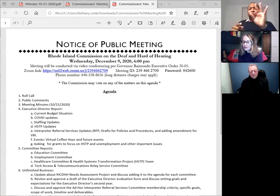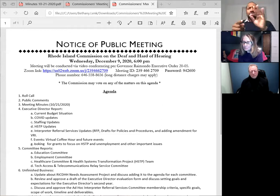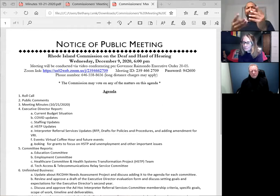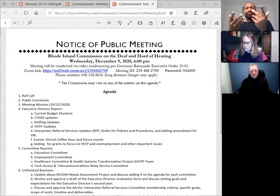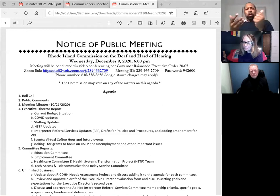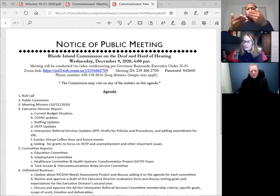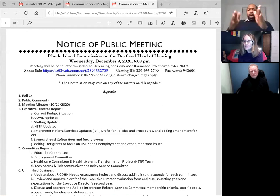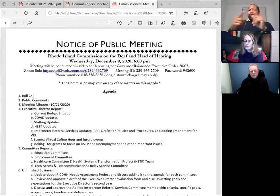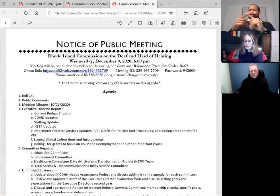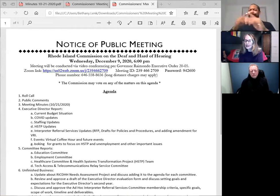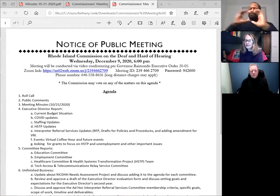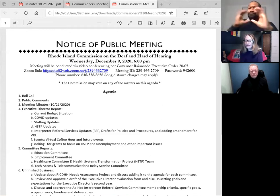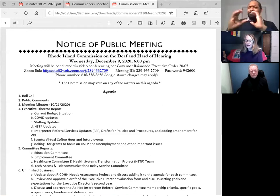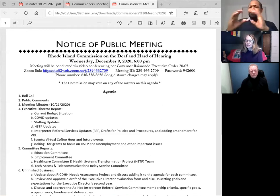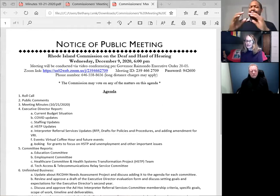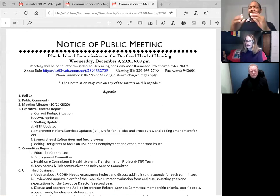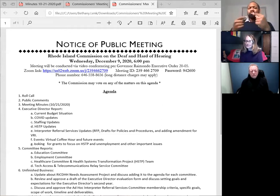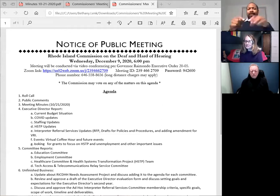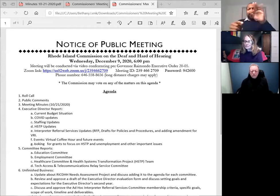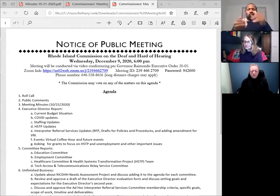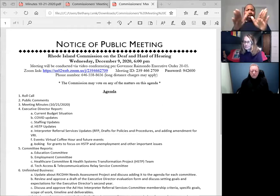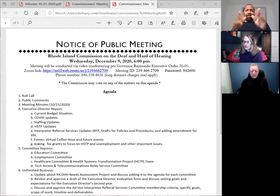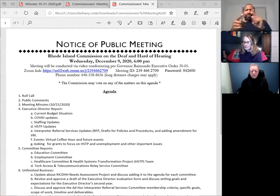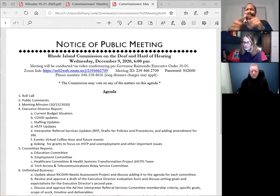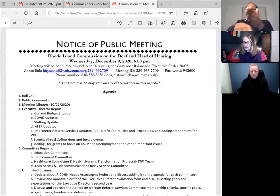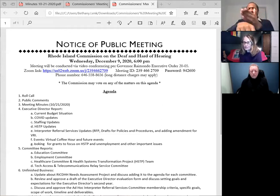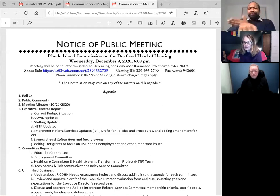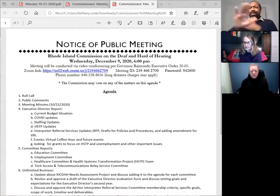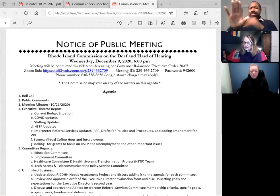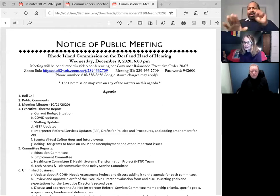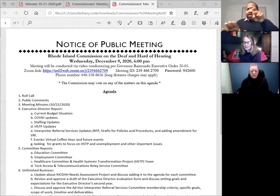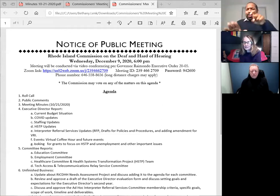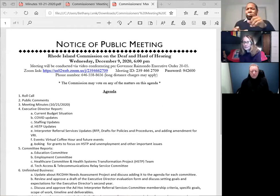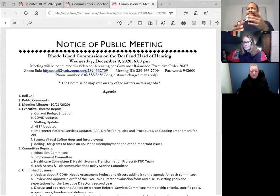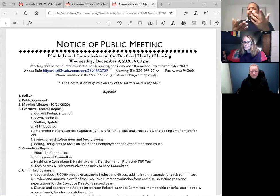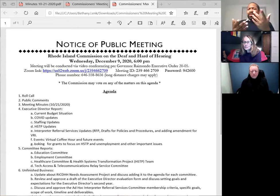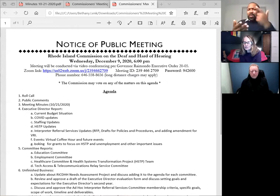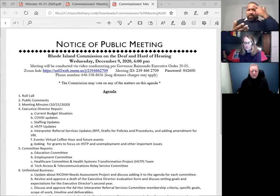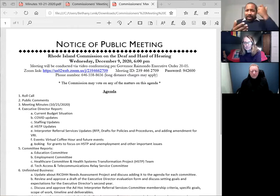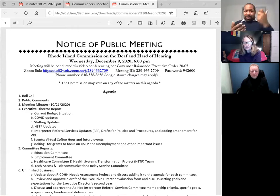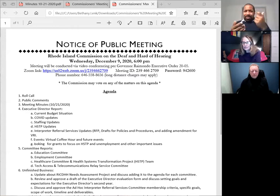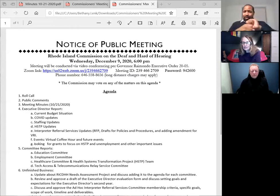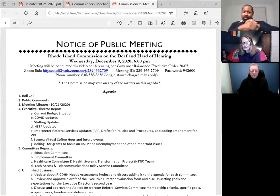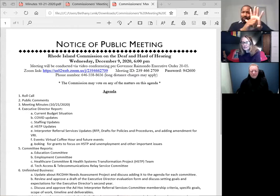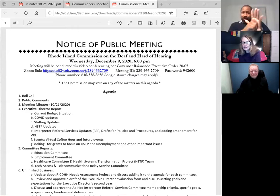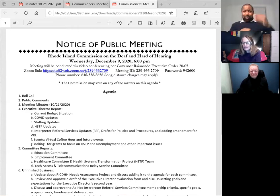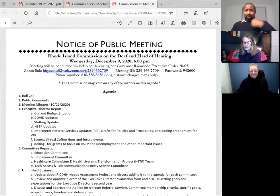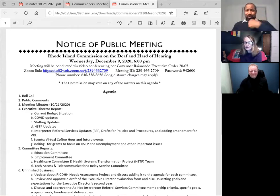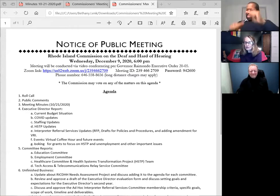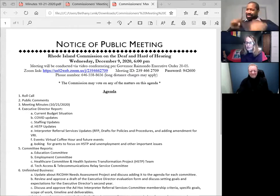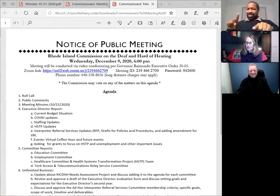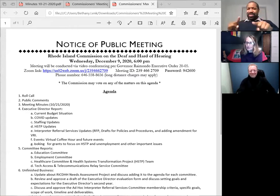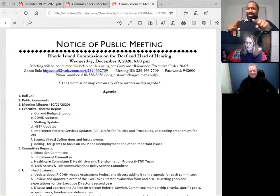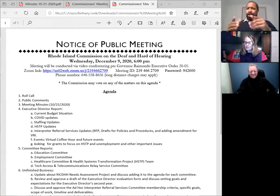and help people who are lacking that kind of access that so many of us take for granted. We really want to improve this in the lives for